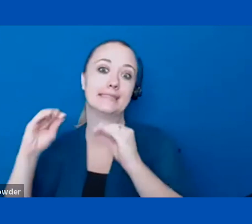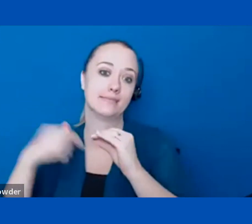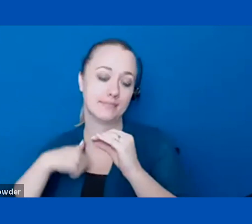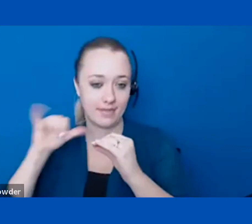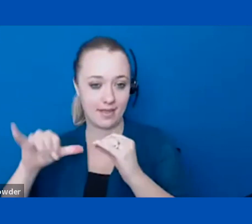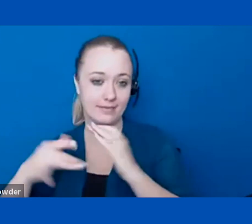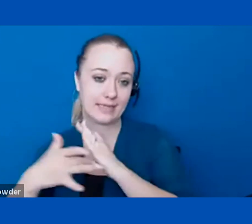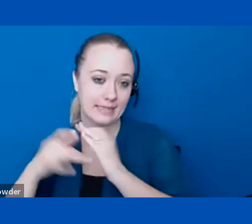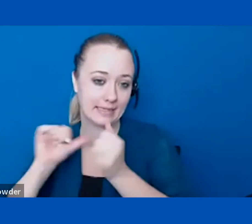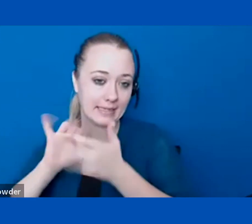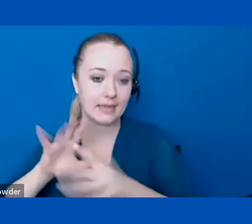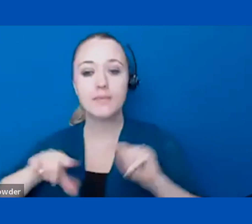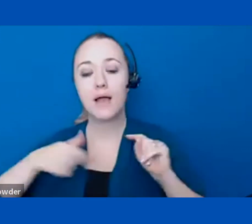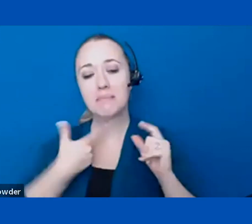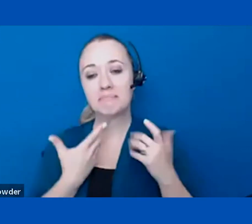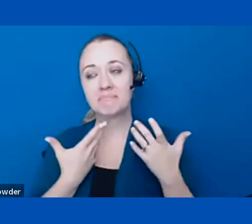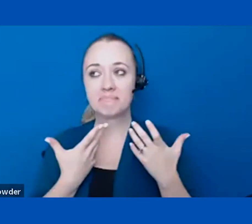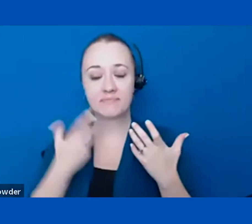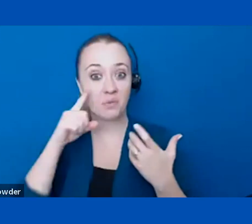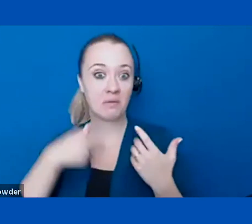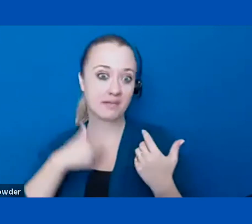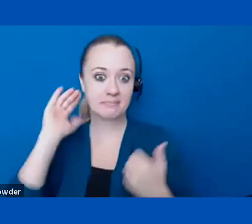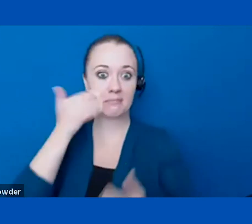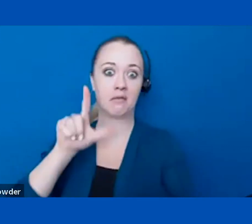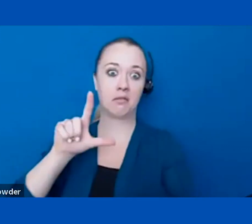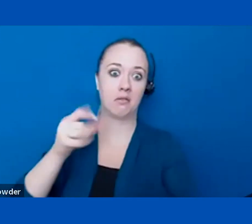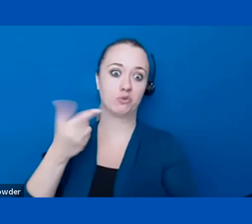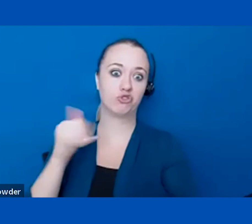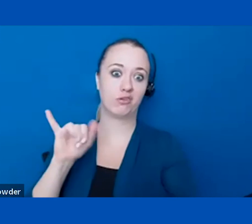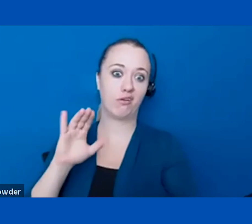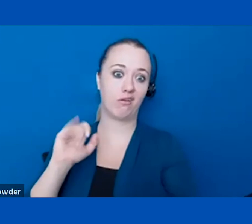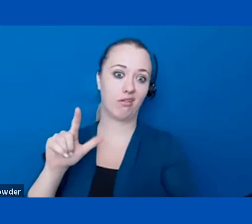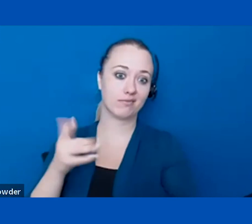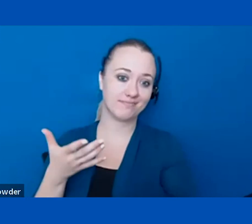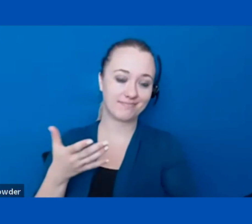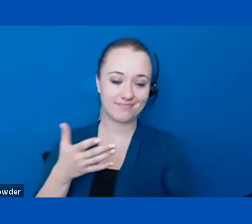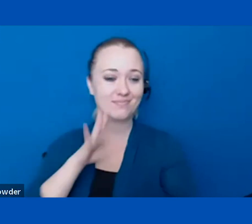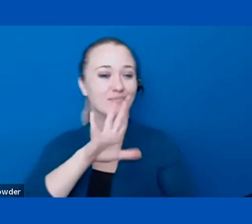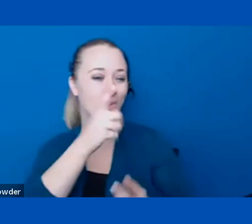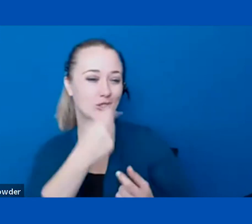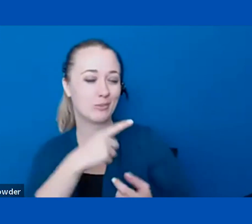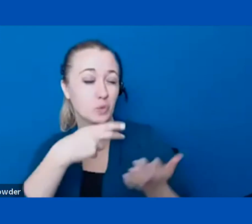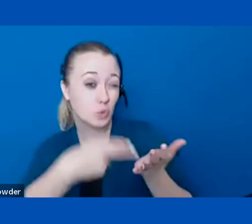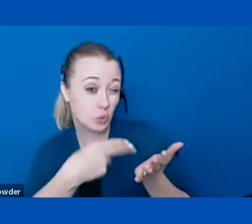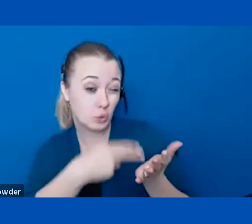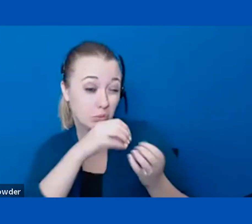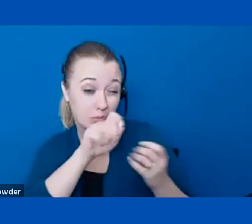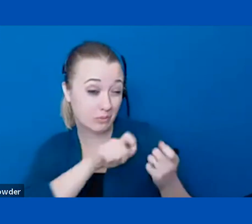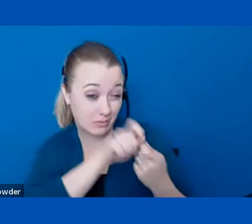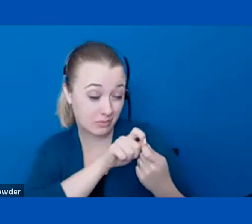just something that I don't know. For me, it's logical, right? So I think your question was about soups, right, in particular, or just anything in